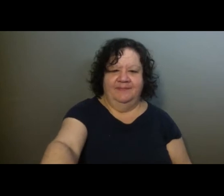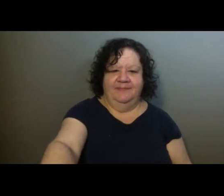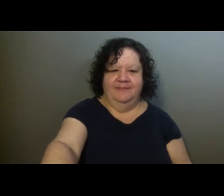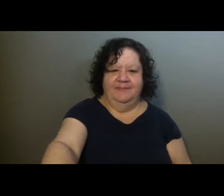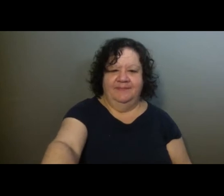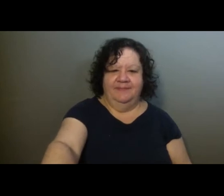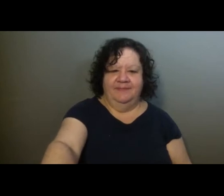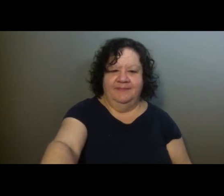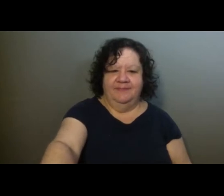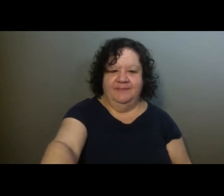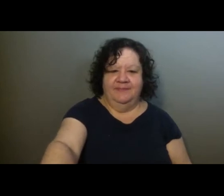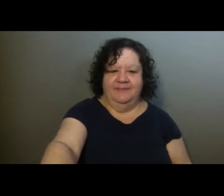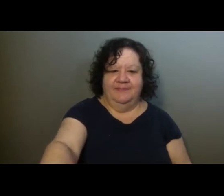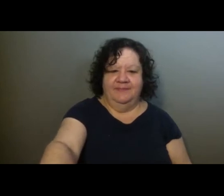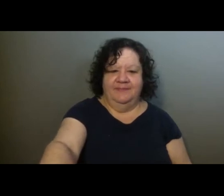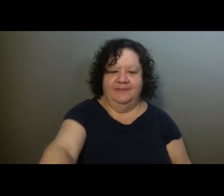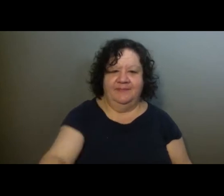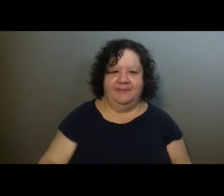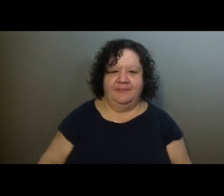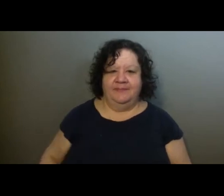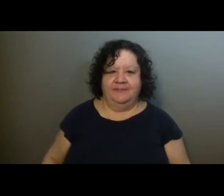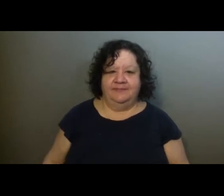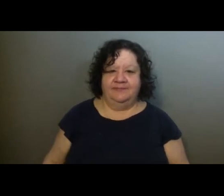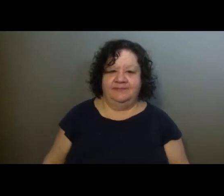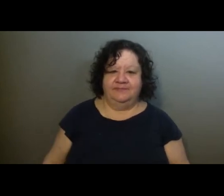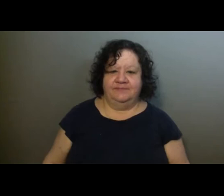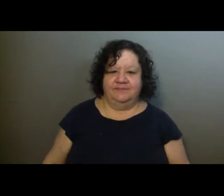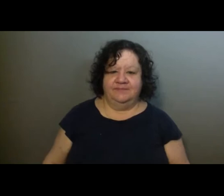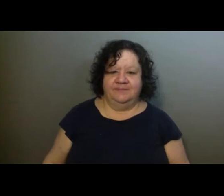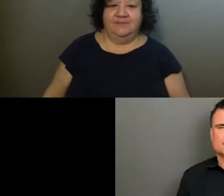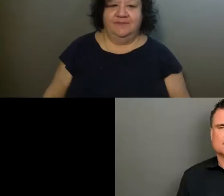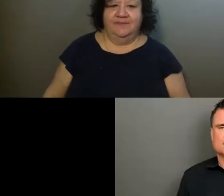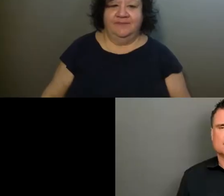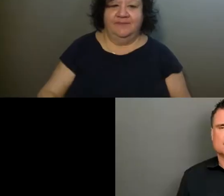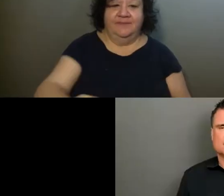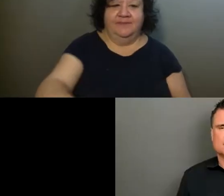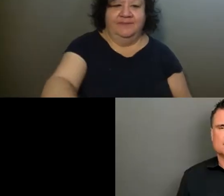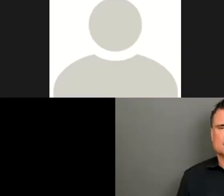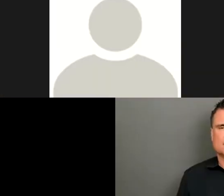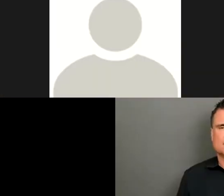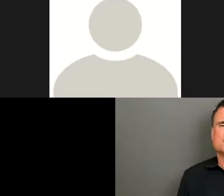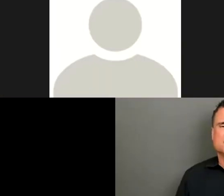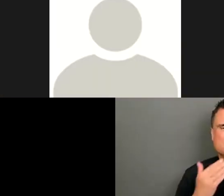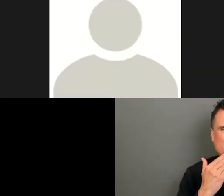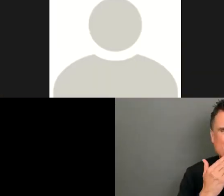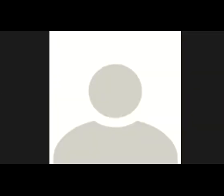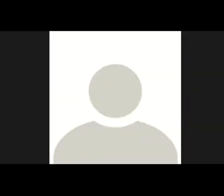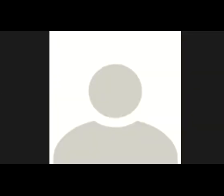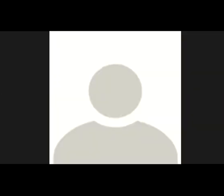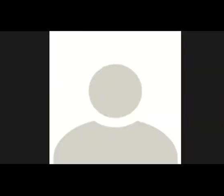Ladies and gentlemen, that concludes our panel discussion on this